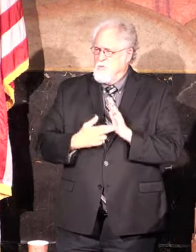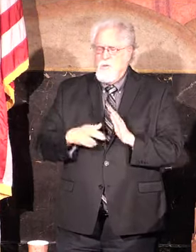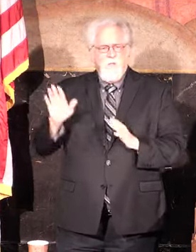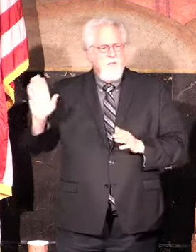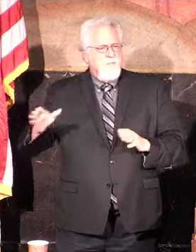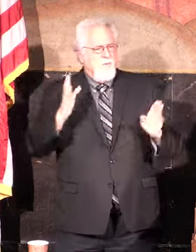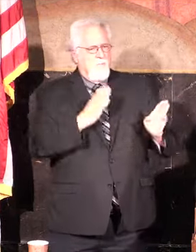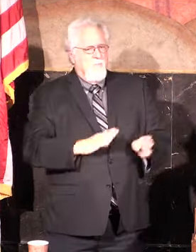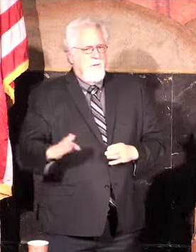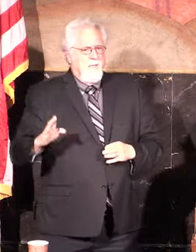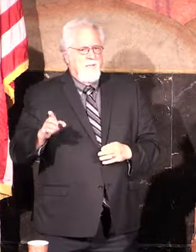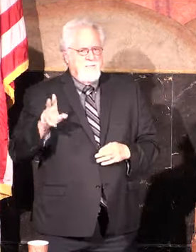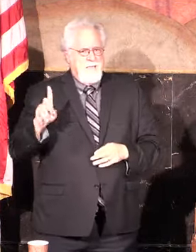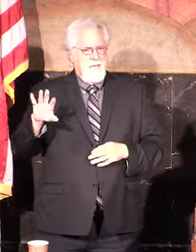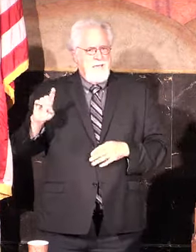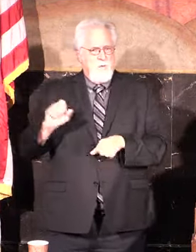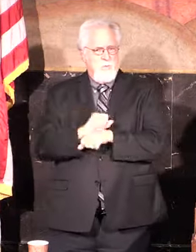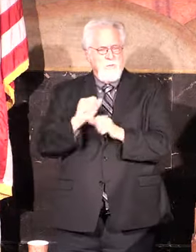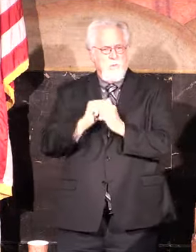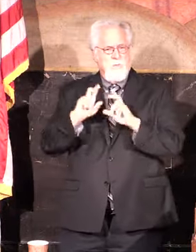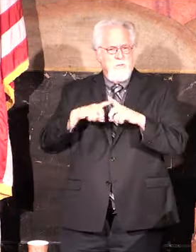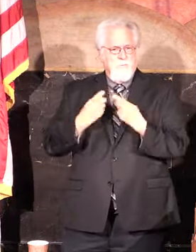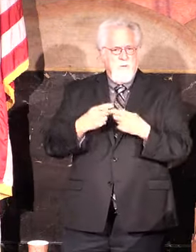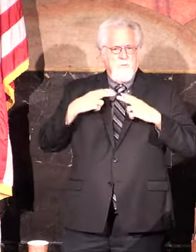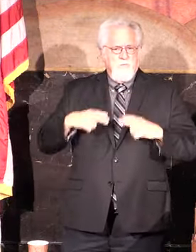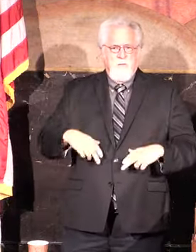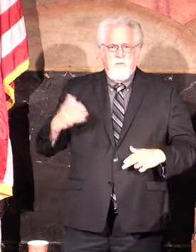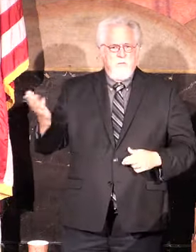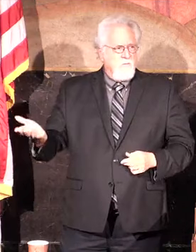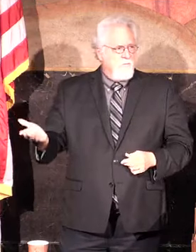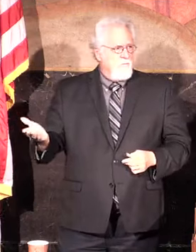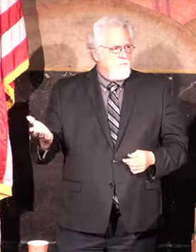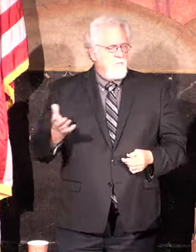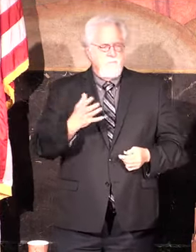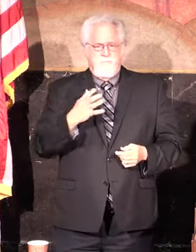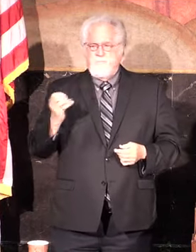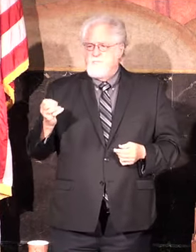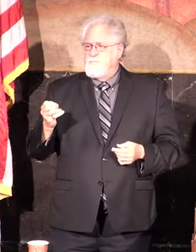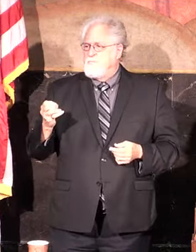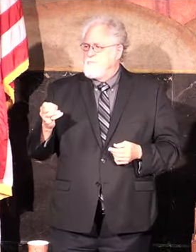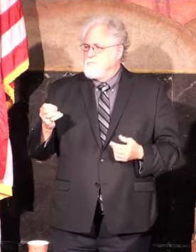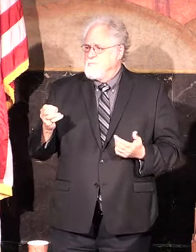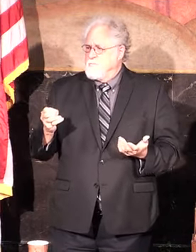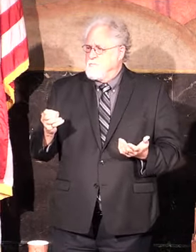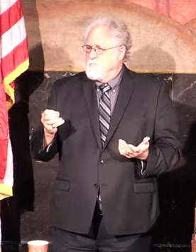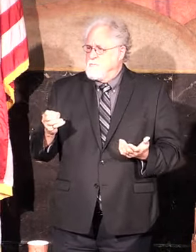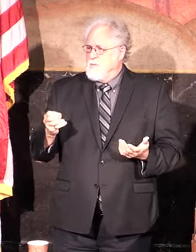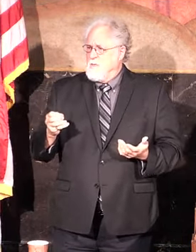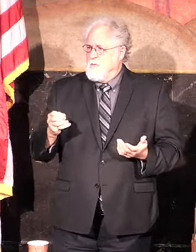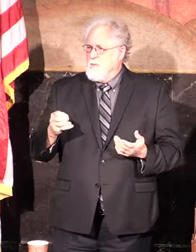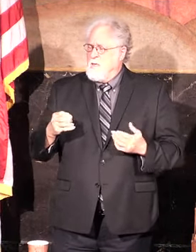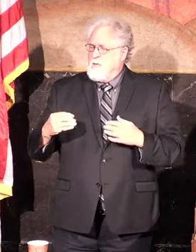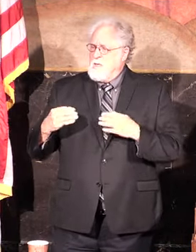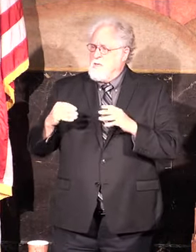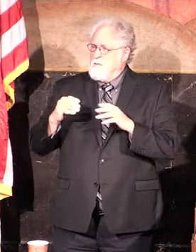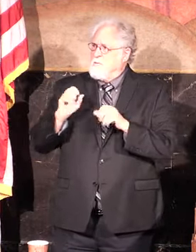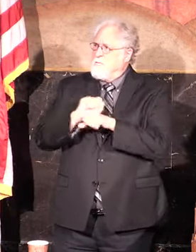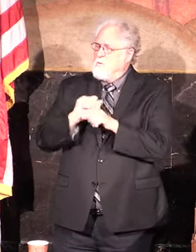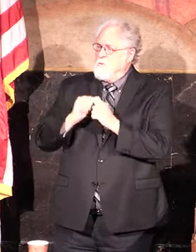they did it working with the Department of Health, and they did it in consultation with the